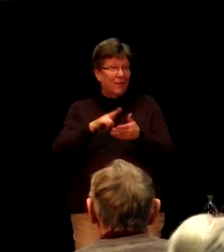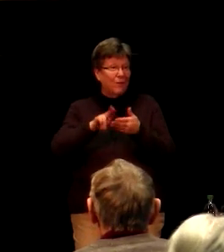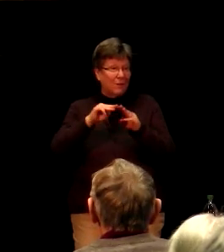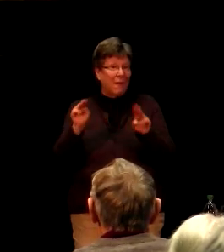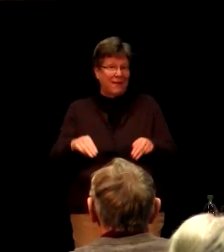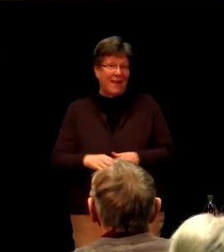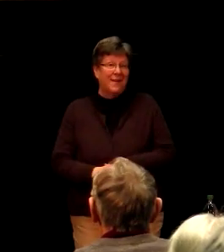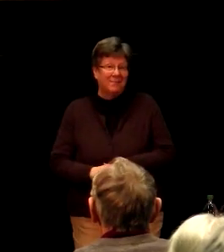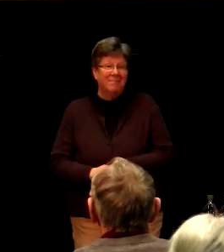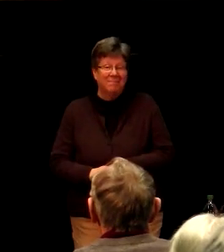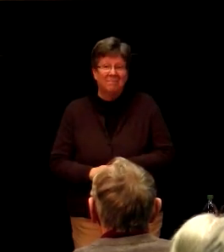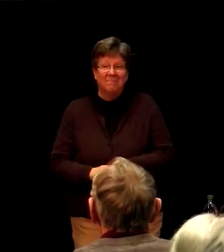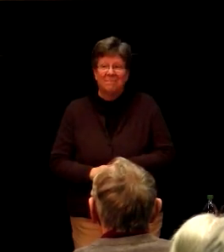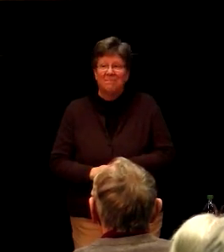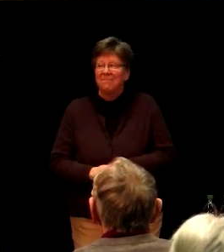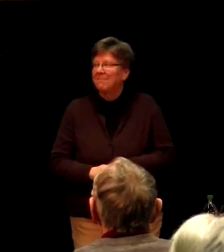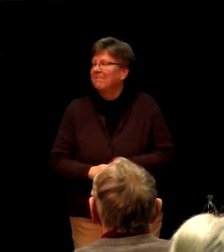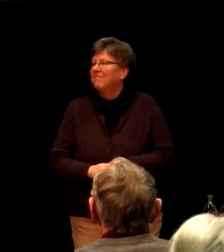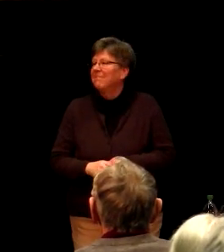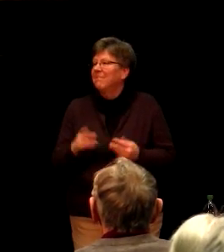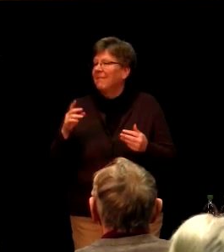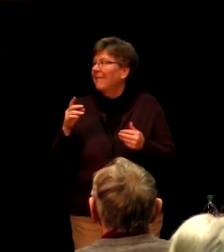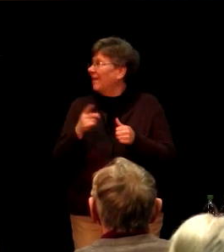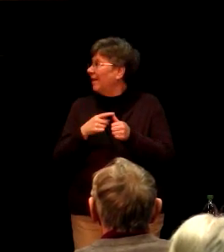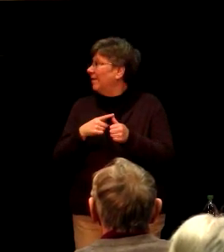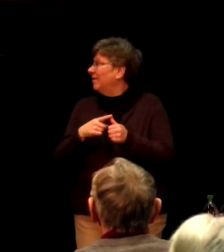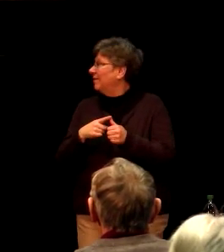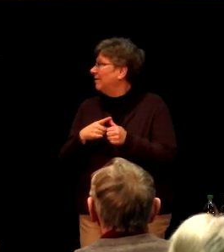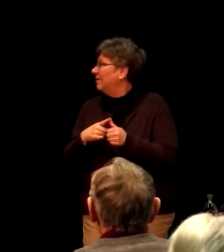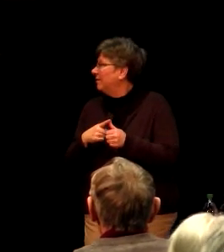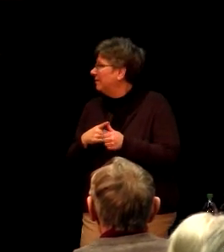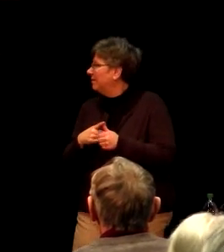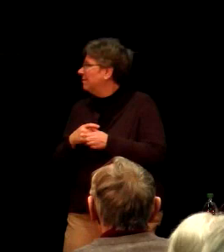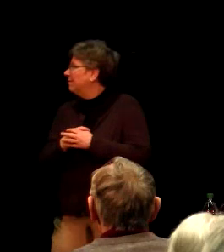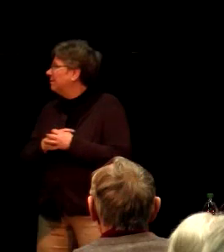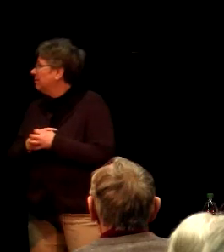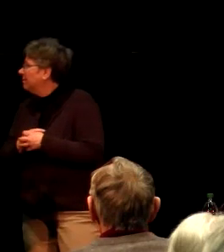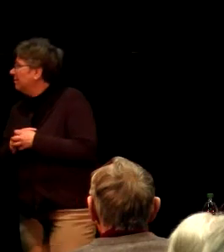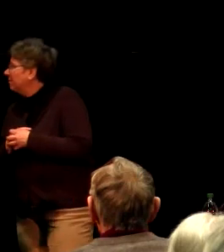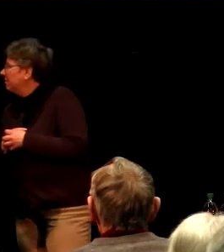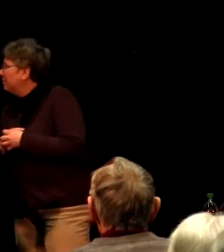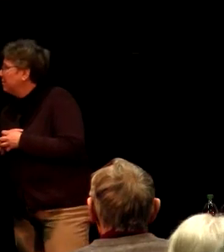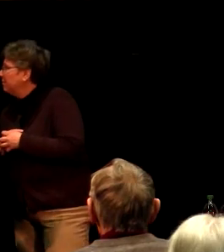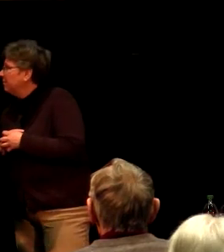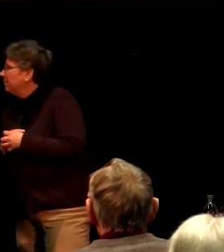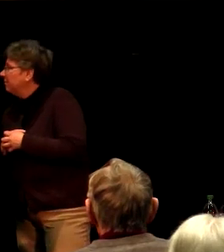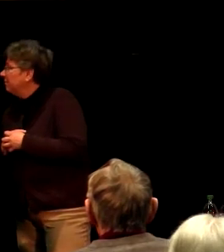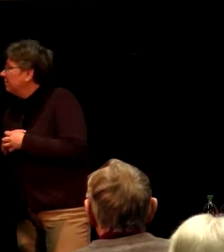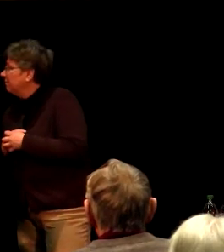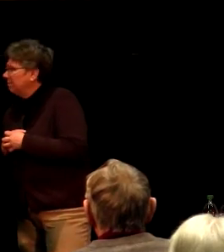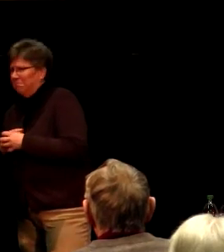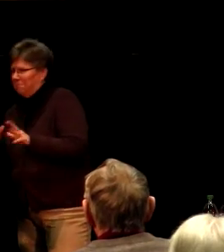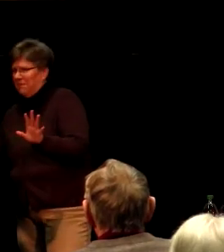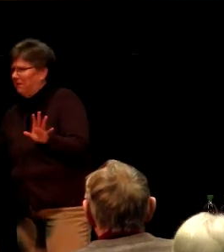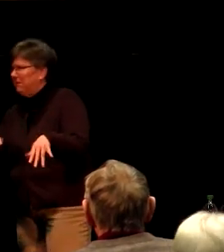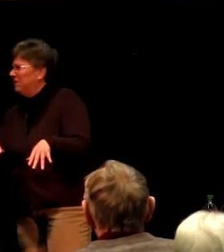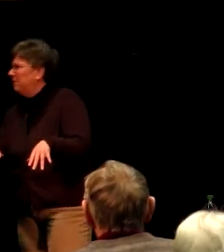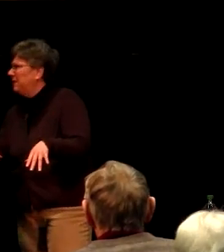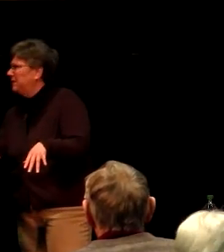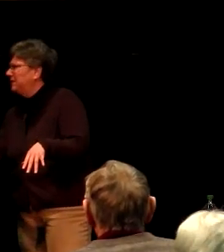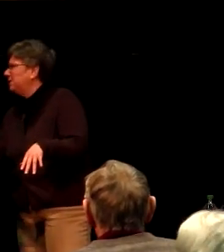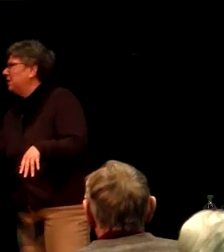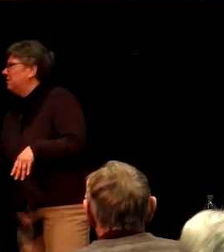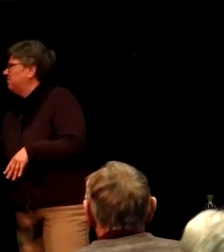of Montana. First off, silence your phones. Don't be that person. Thank